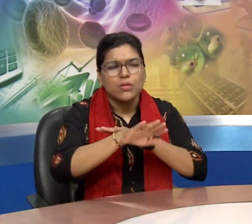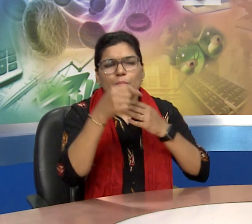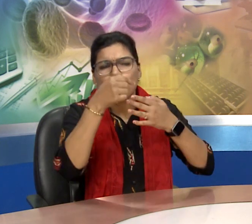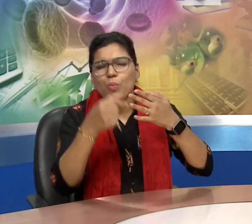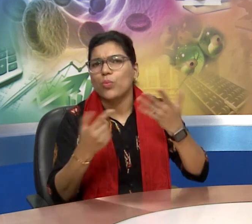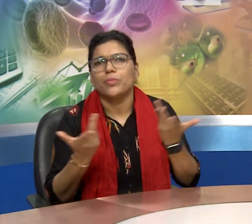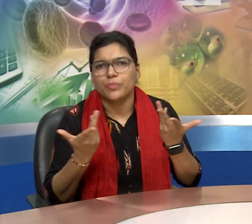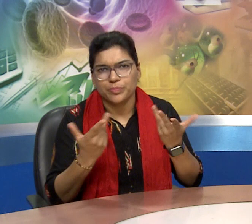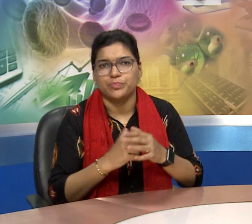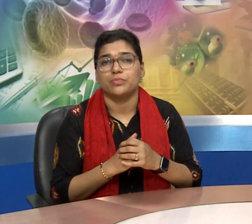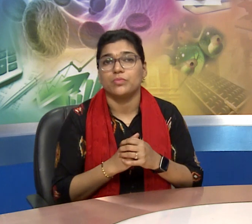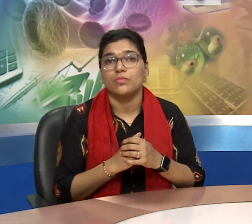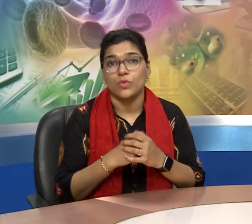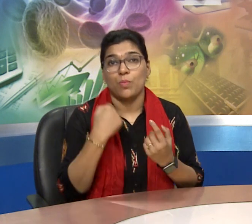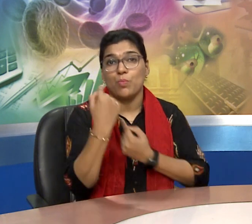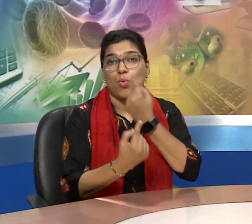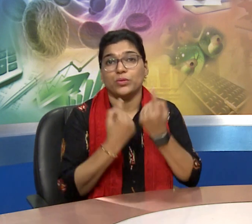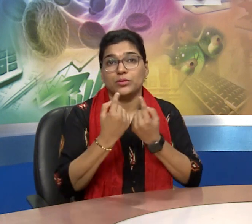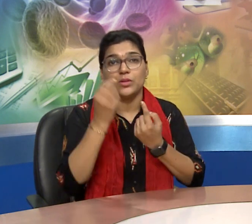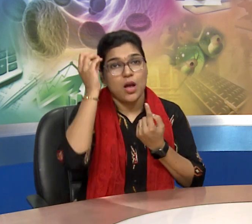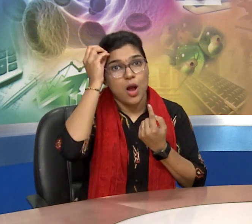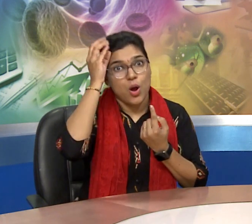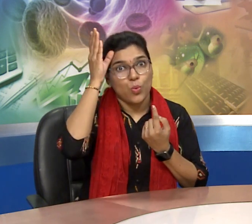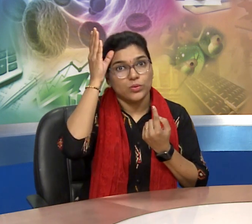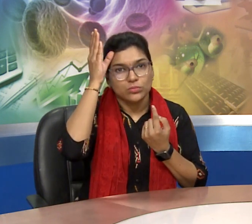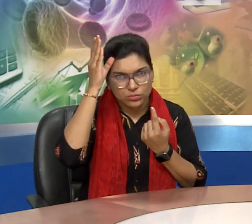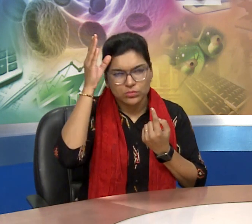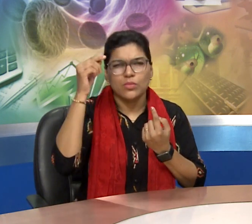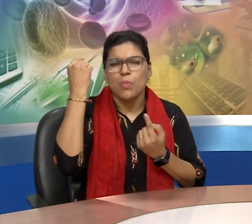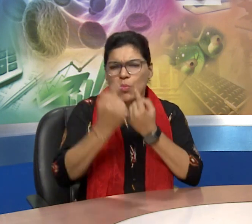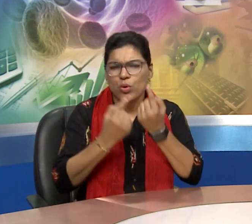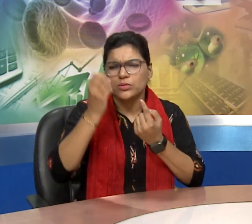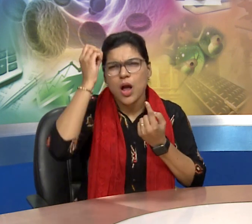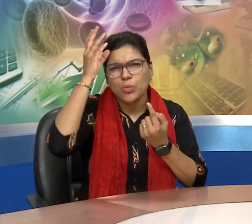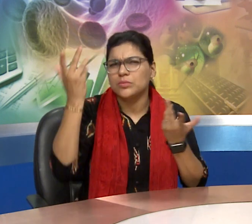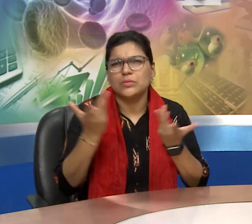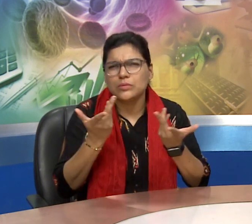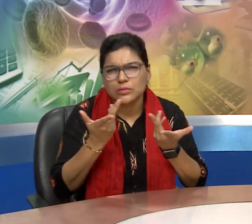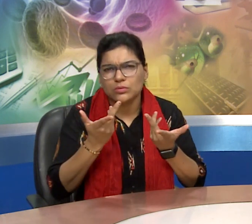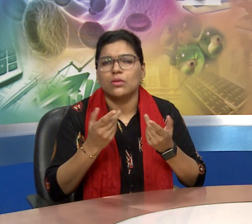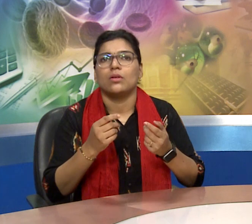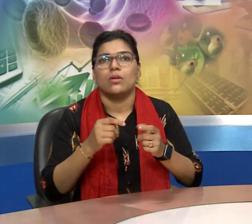very important role to play in the field of political awareness, socio-economic